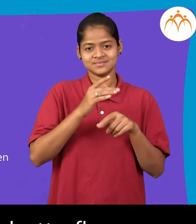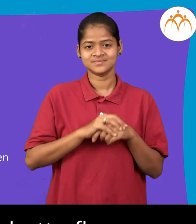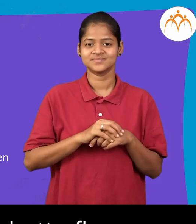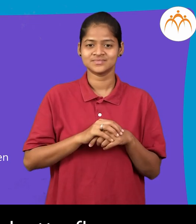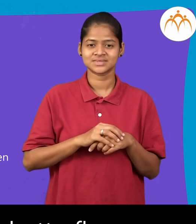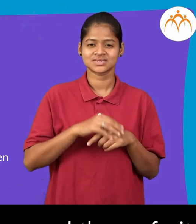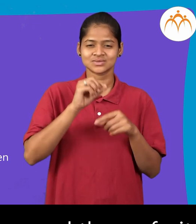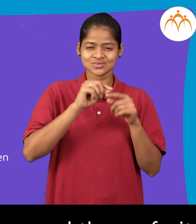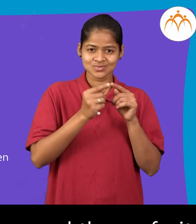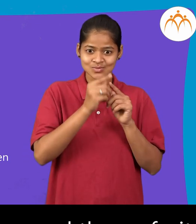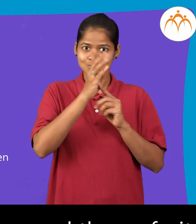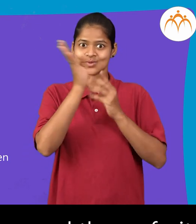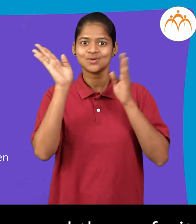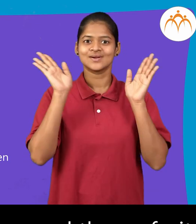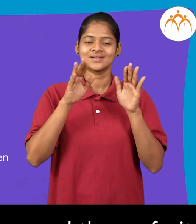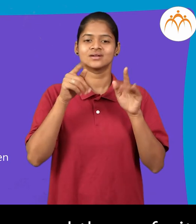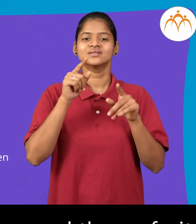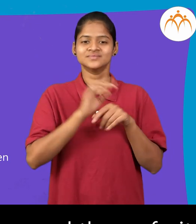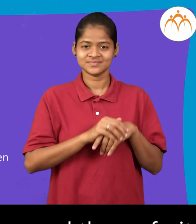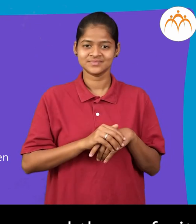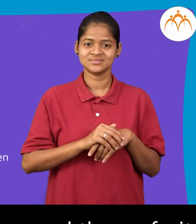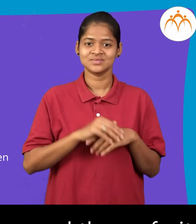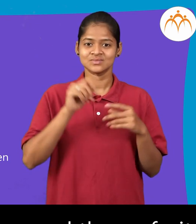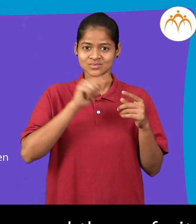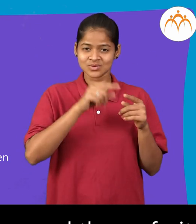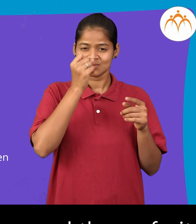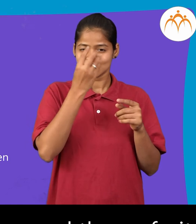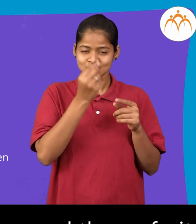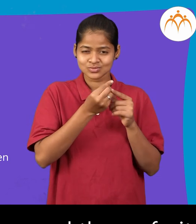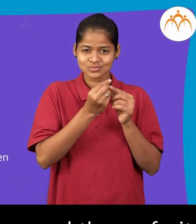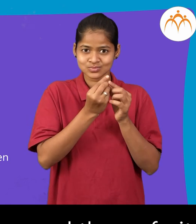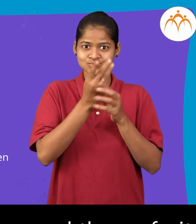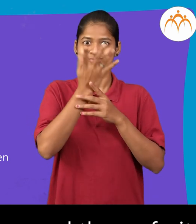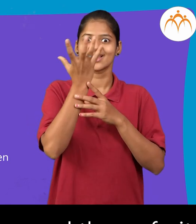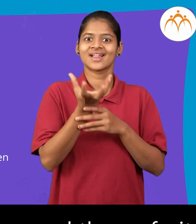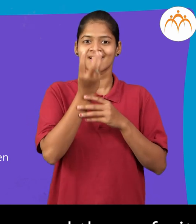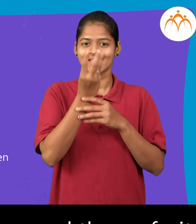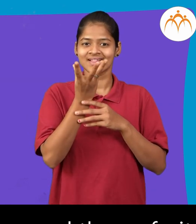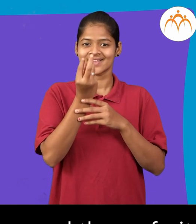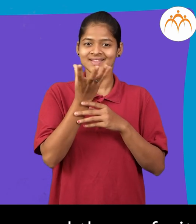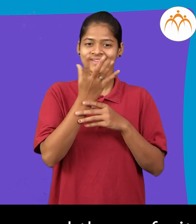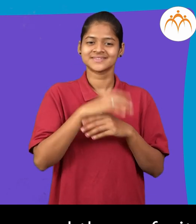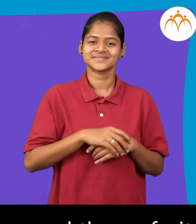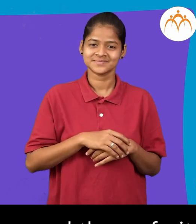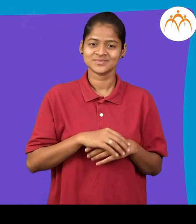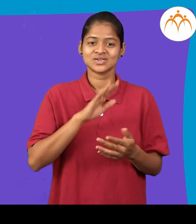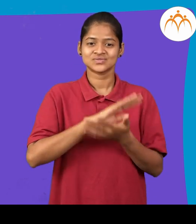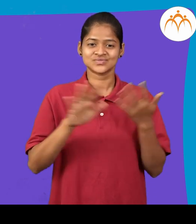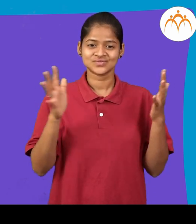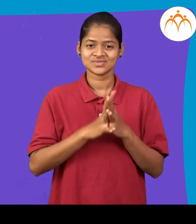a bird blooming into a flower and then a fruit exercise